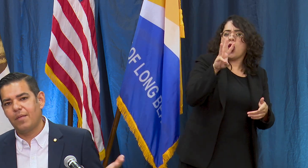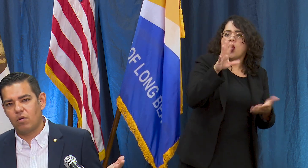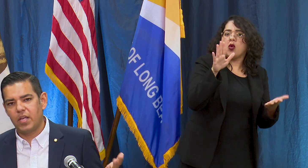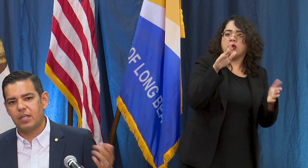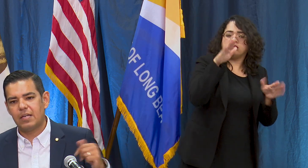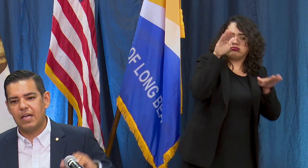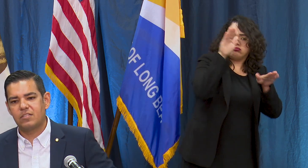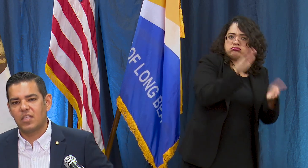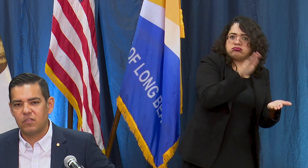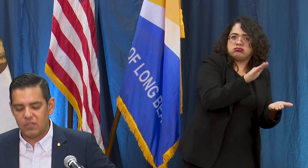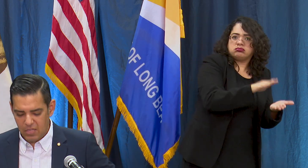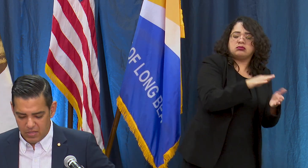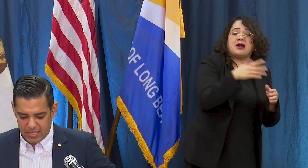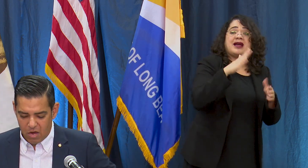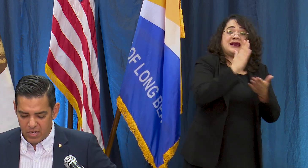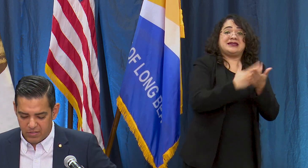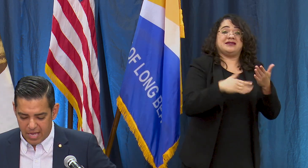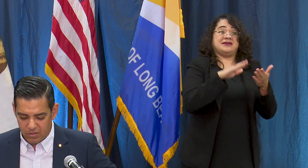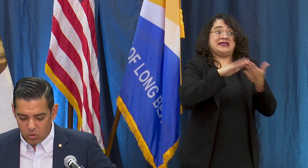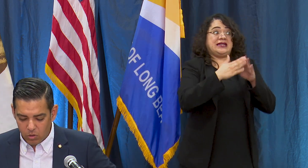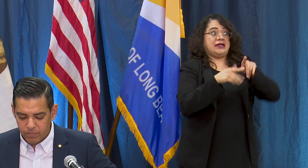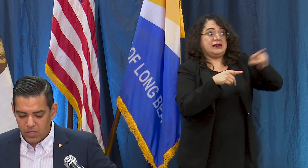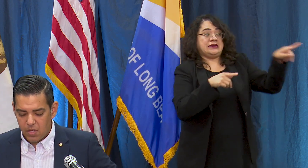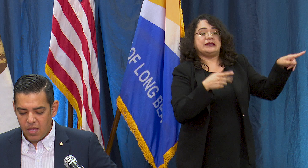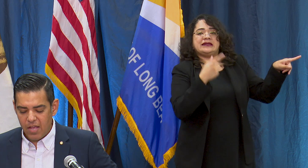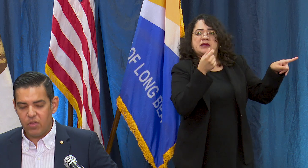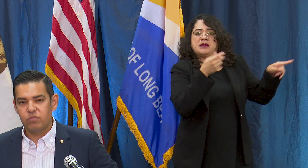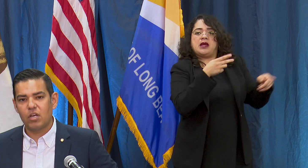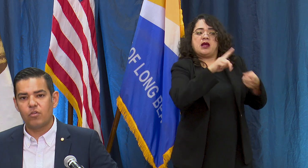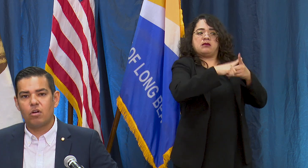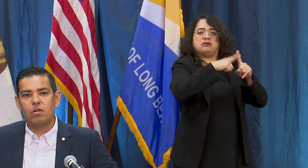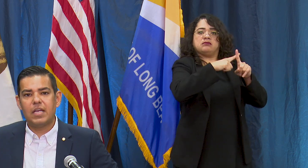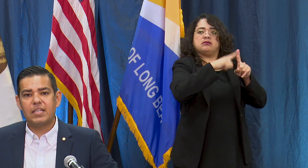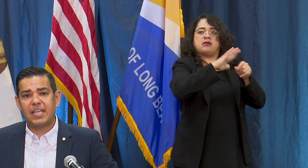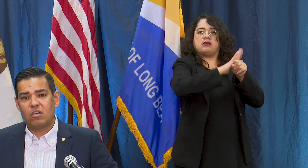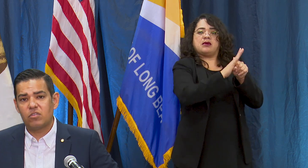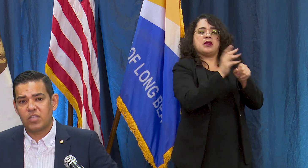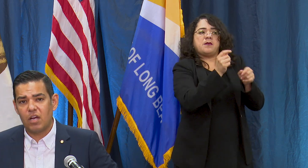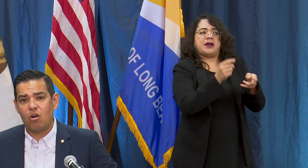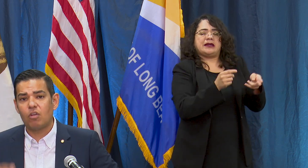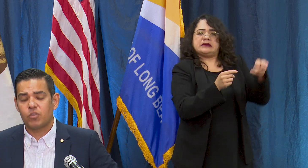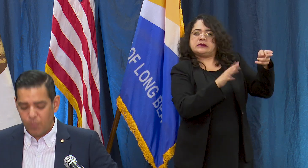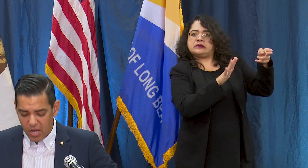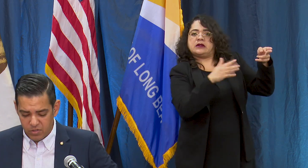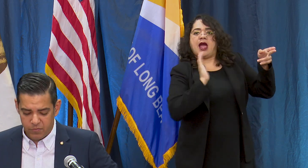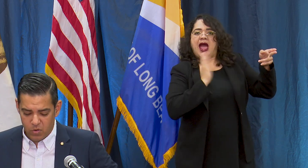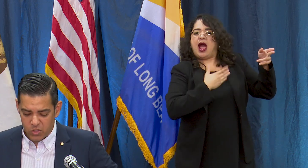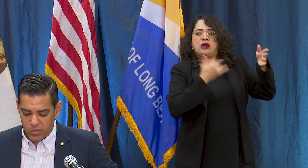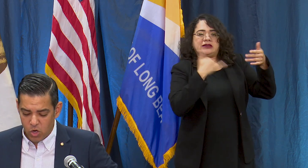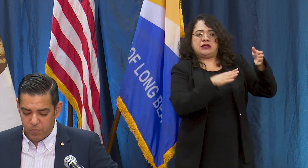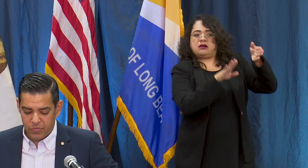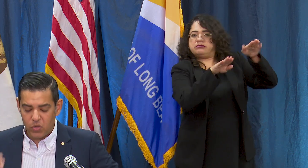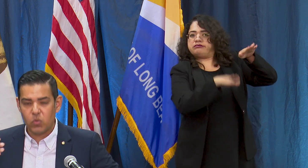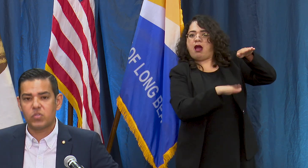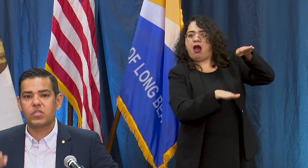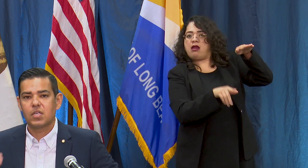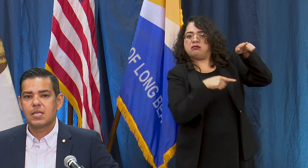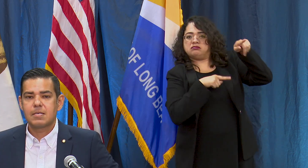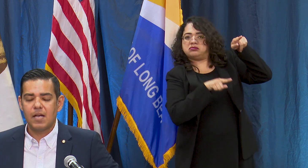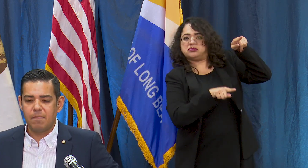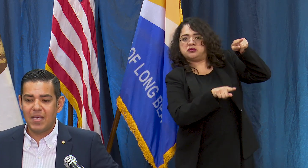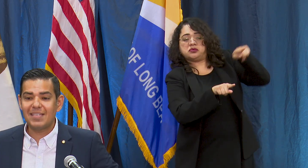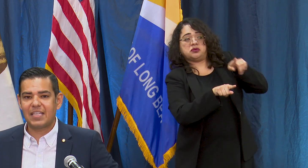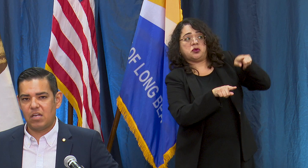our neighboring cities in the county as a whole. And those other indicators that are also positive for us. We hope that